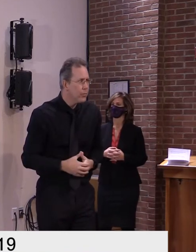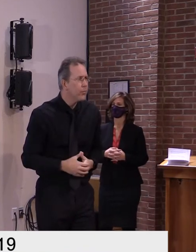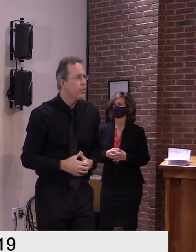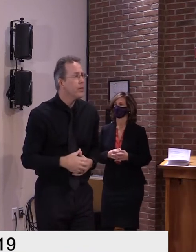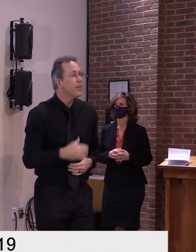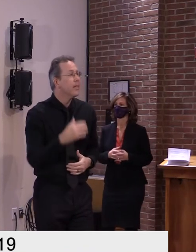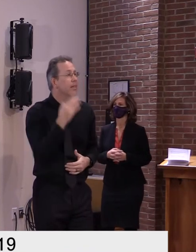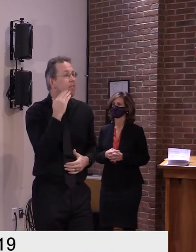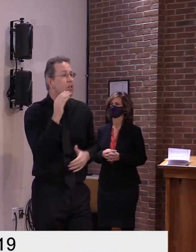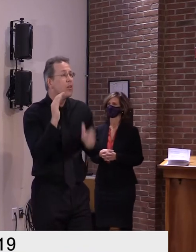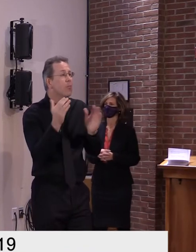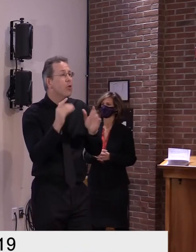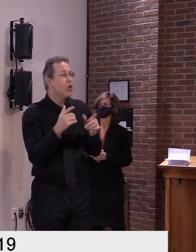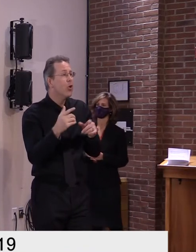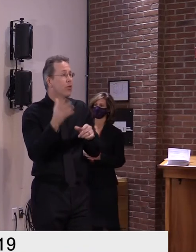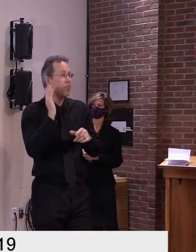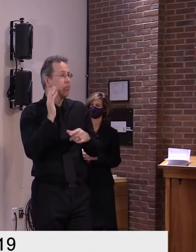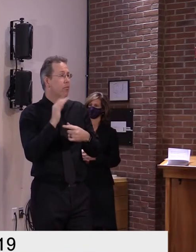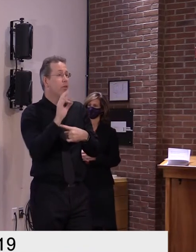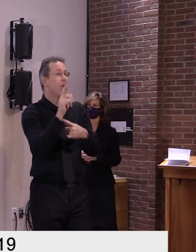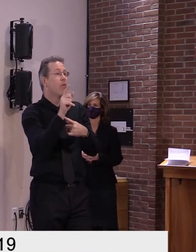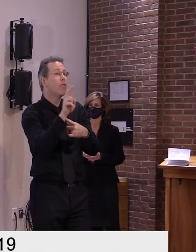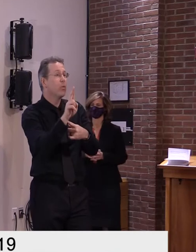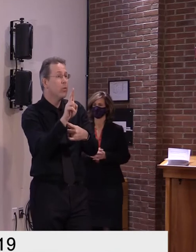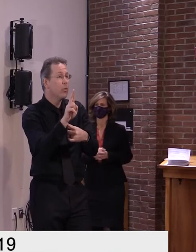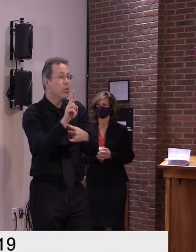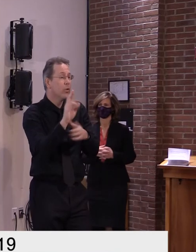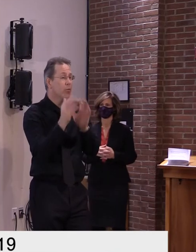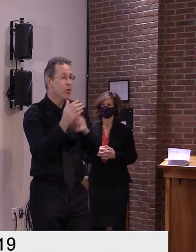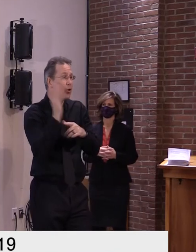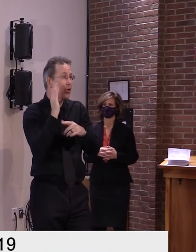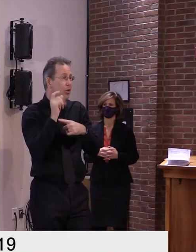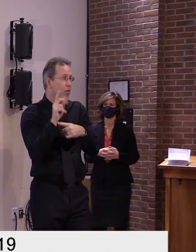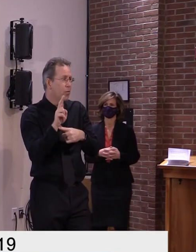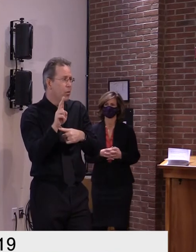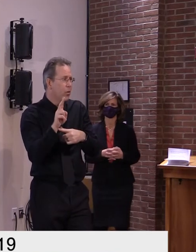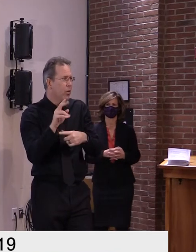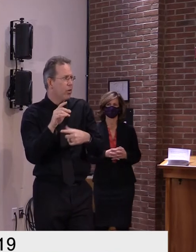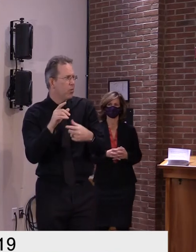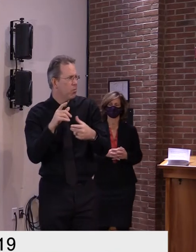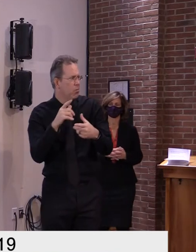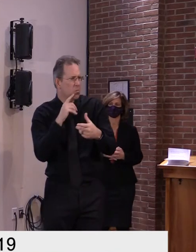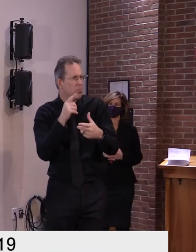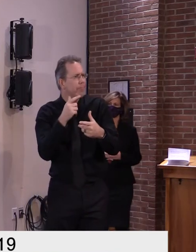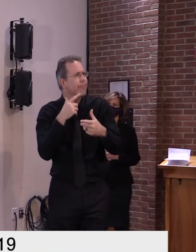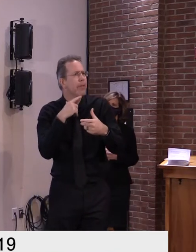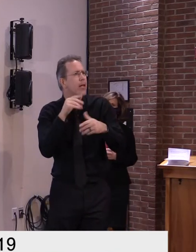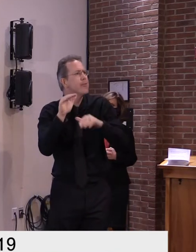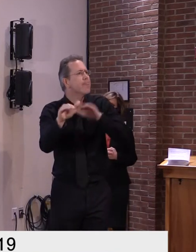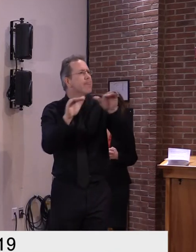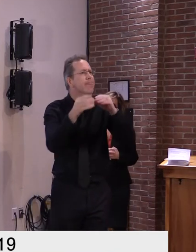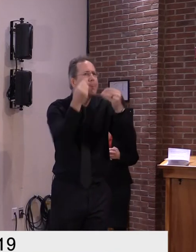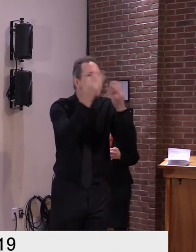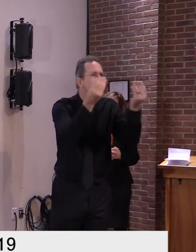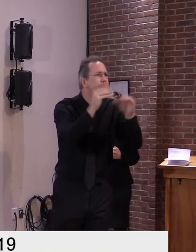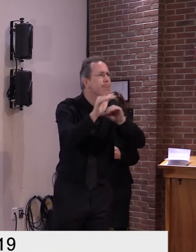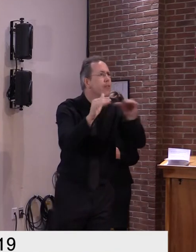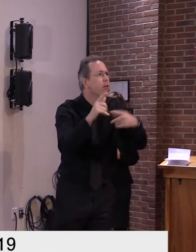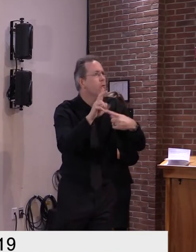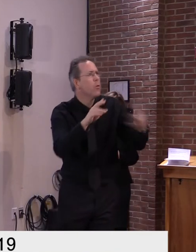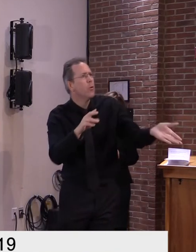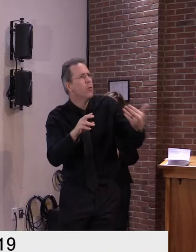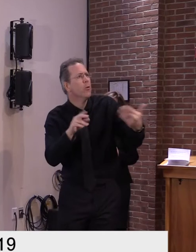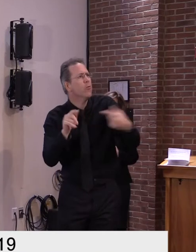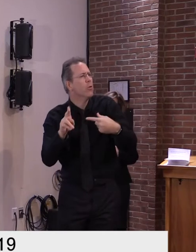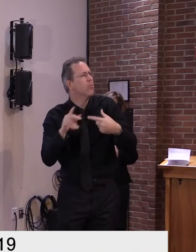been a historical reluctance to have the same uptake of vaccine.